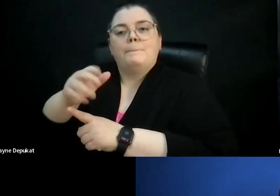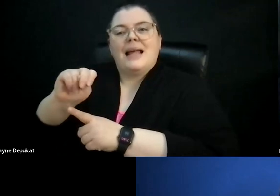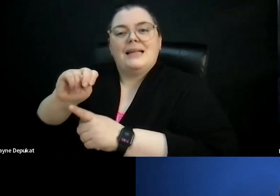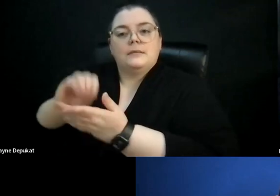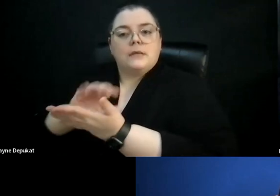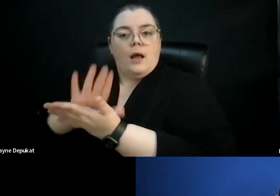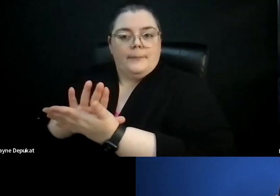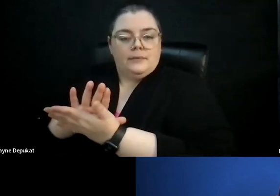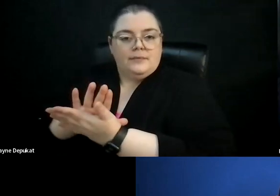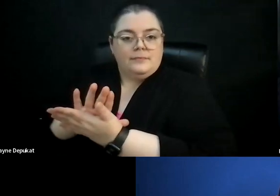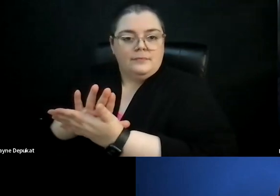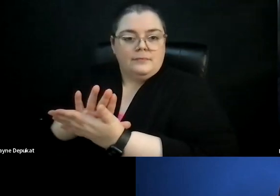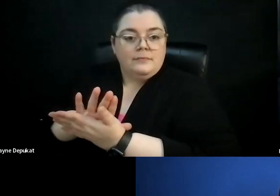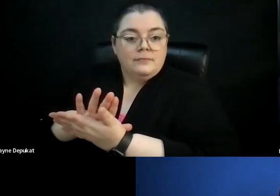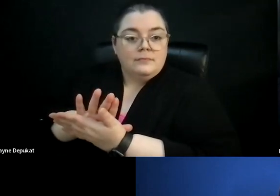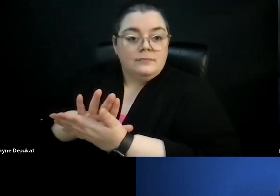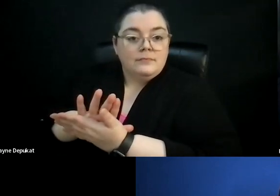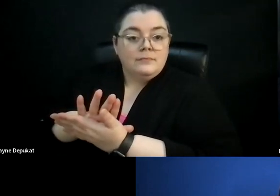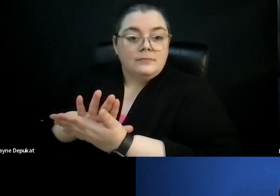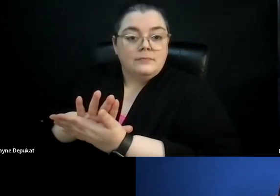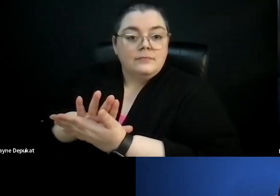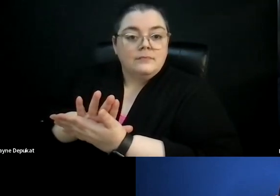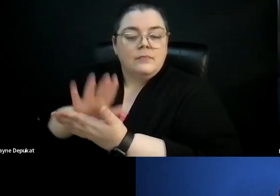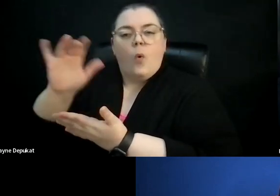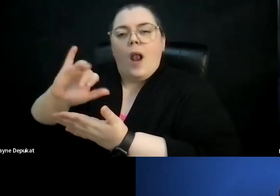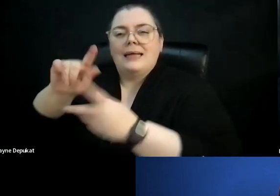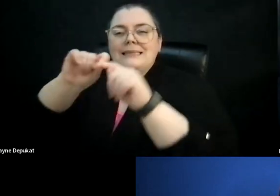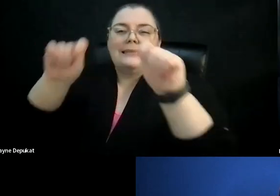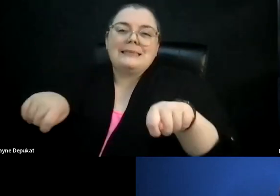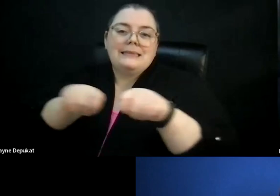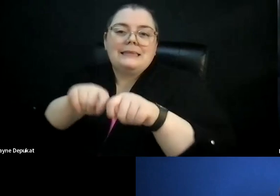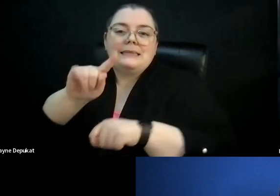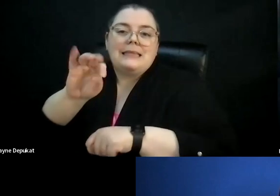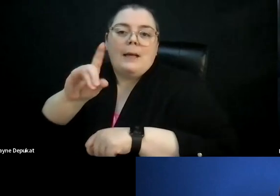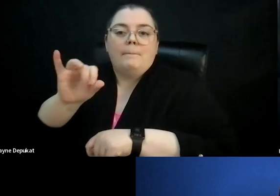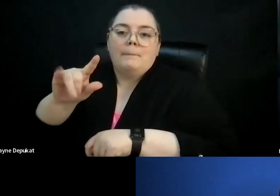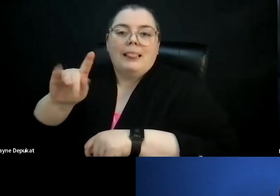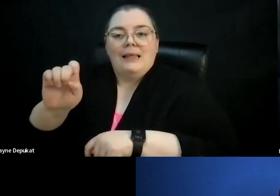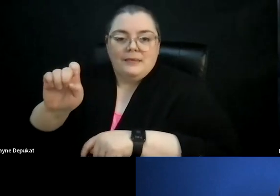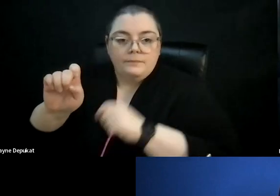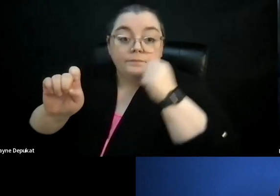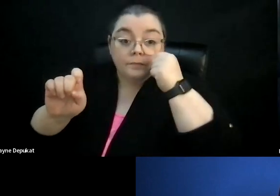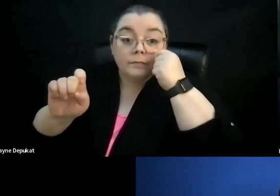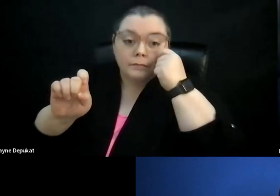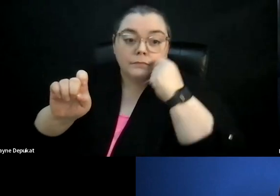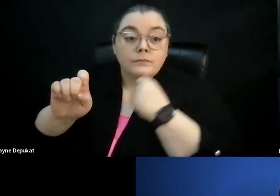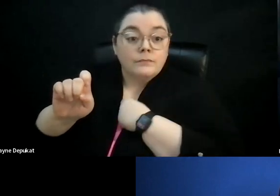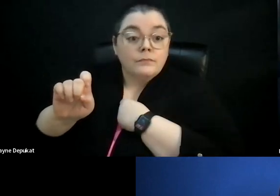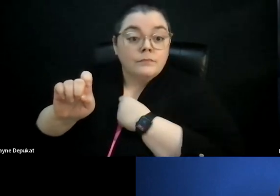And Anne was asking if we should use that document for our main document that we submit, or more like a